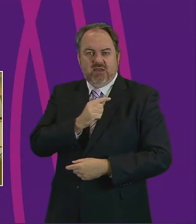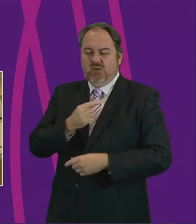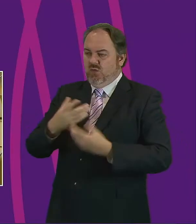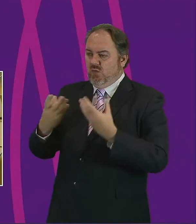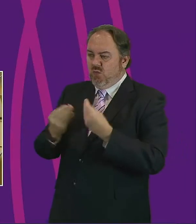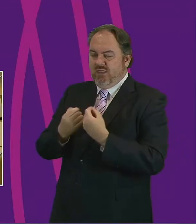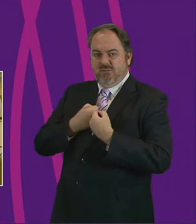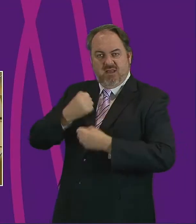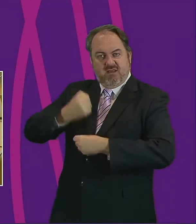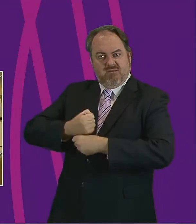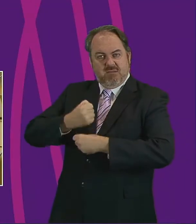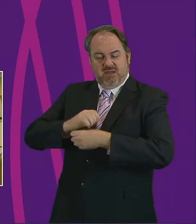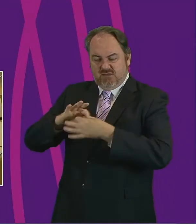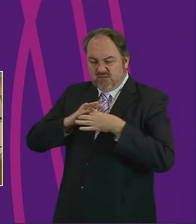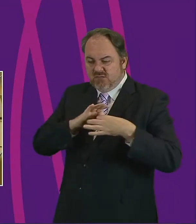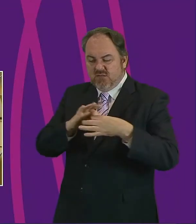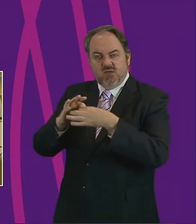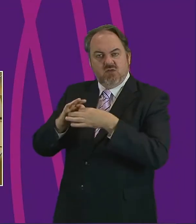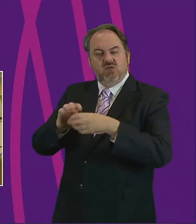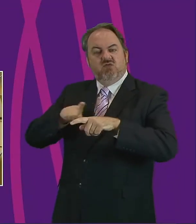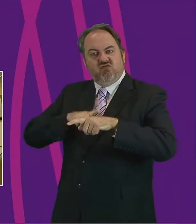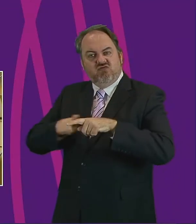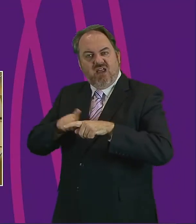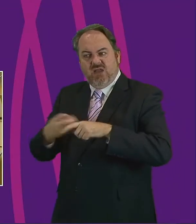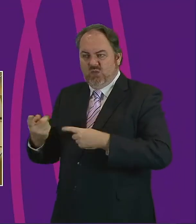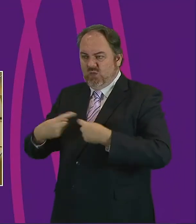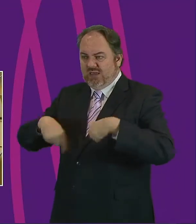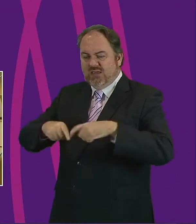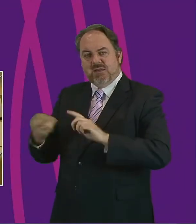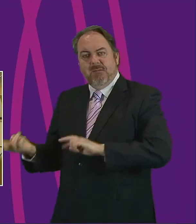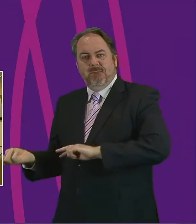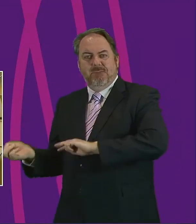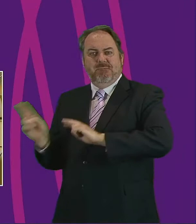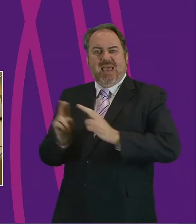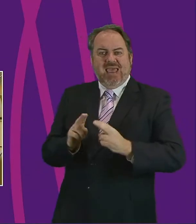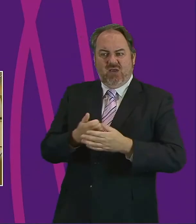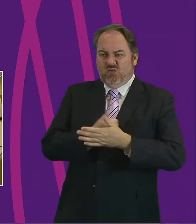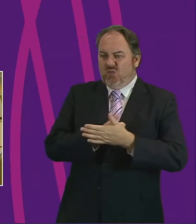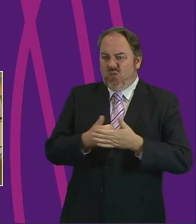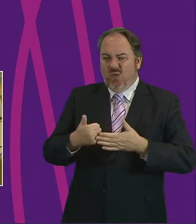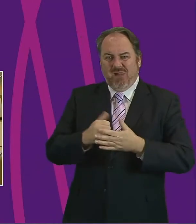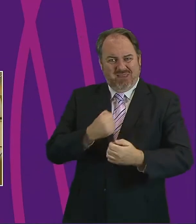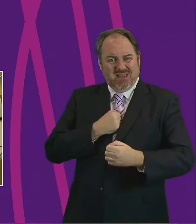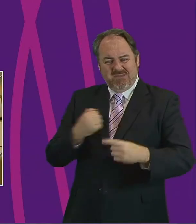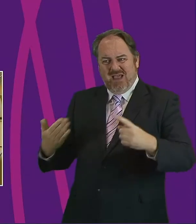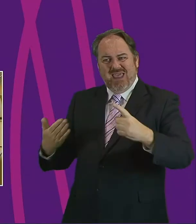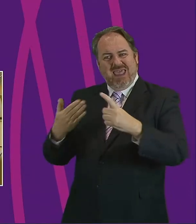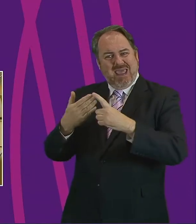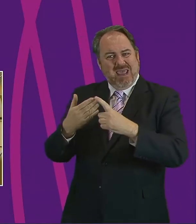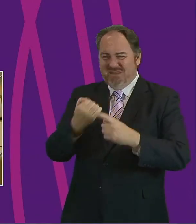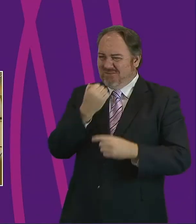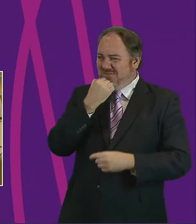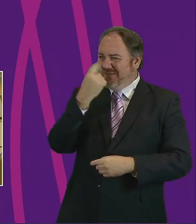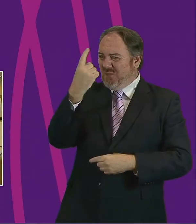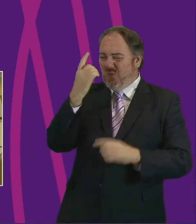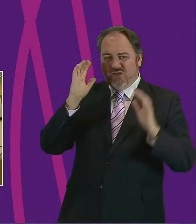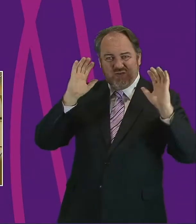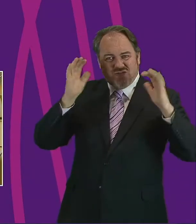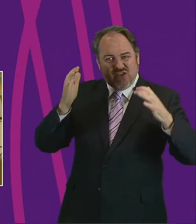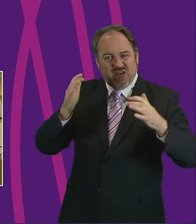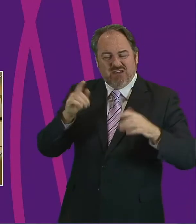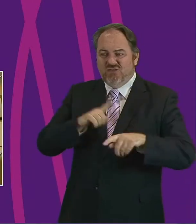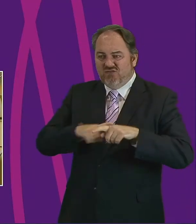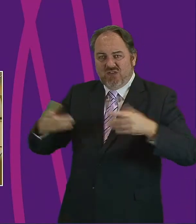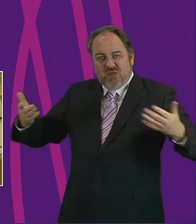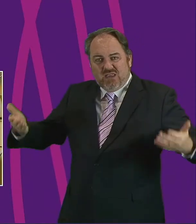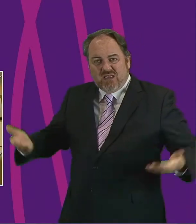this country in every aspect of our lives back to normal as quickly as possible. And nothing is more important in all of that than getting